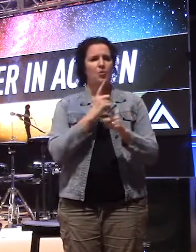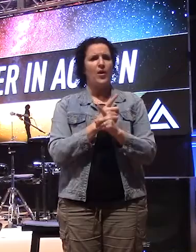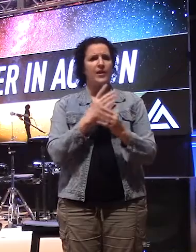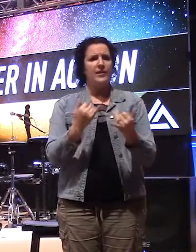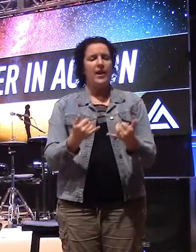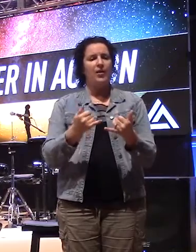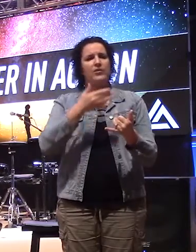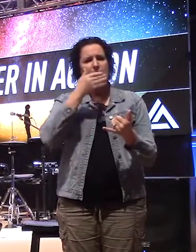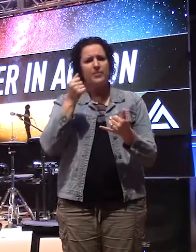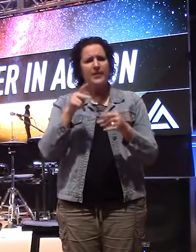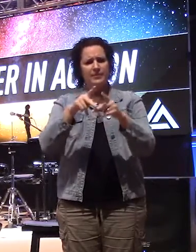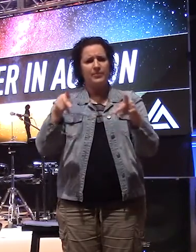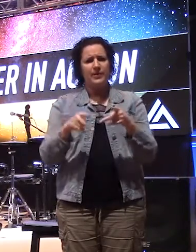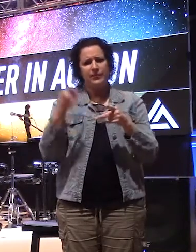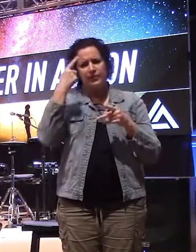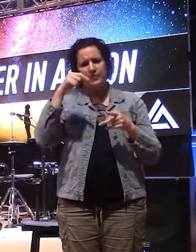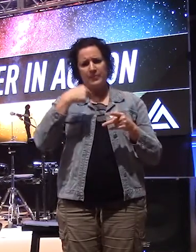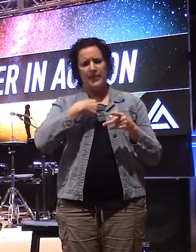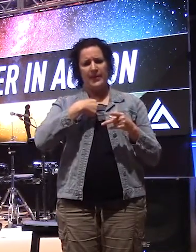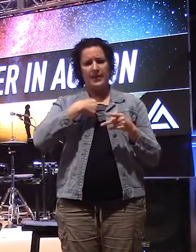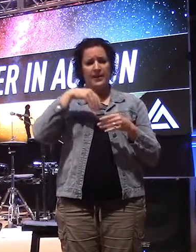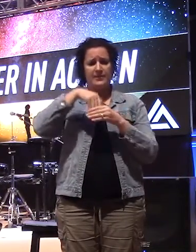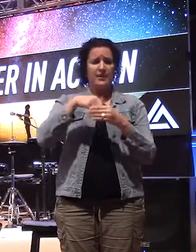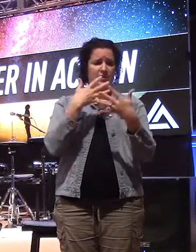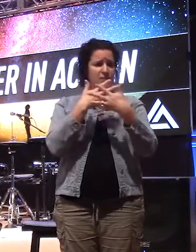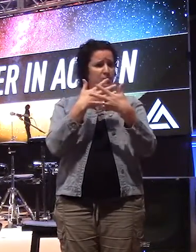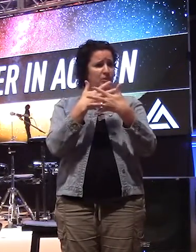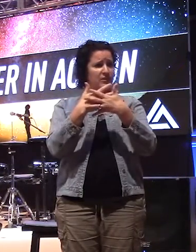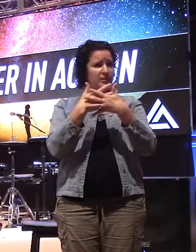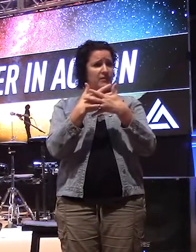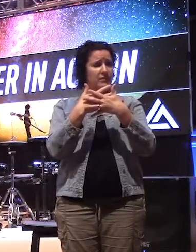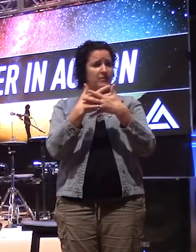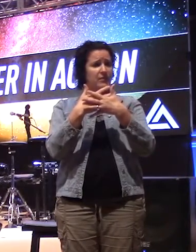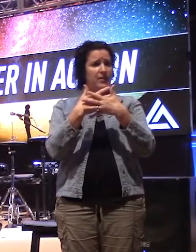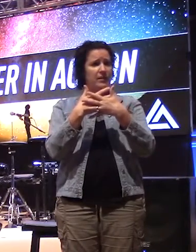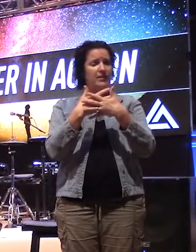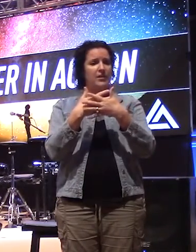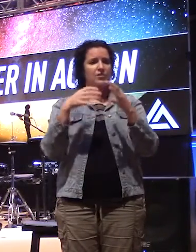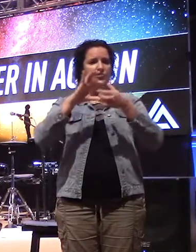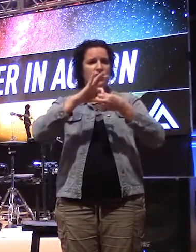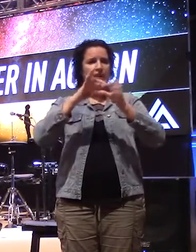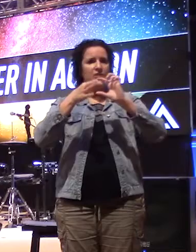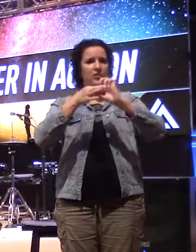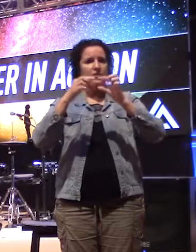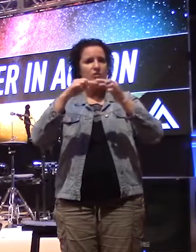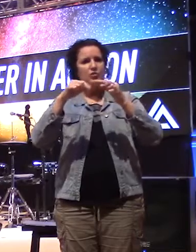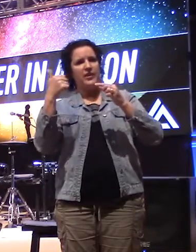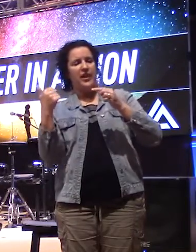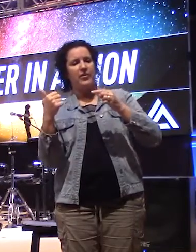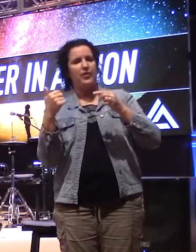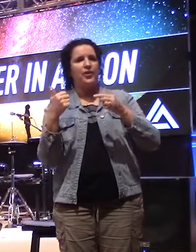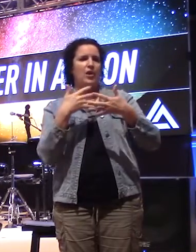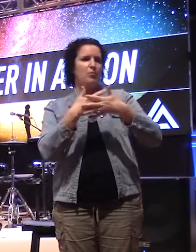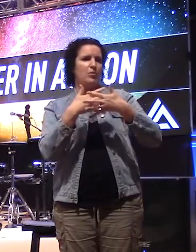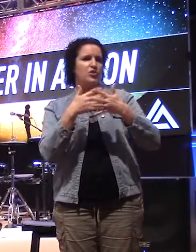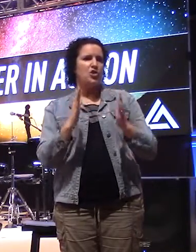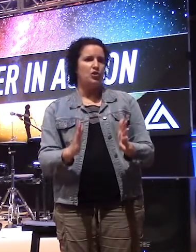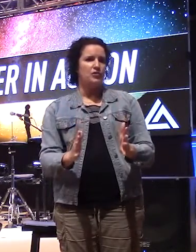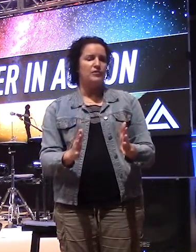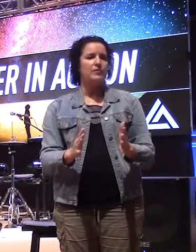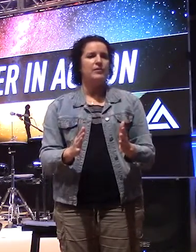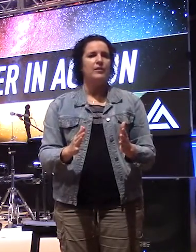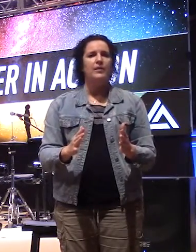me to glorify God is in this prison situation, chained to these prisoners. He said, 2